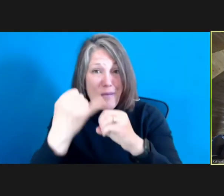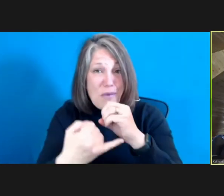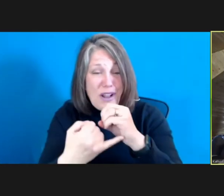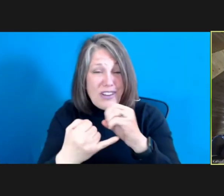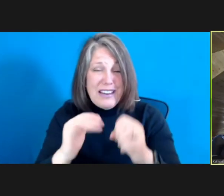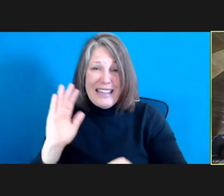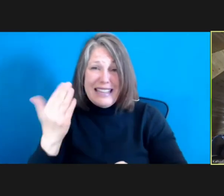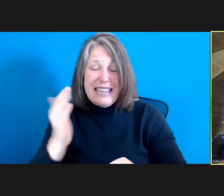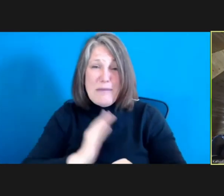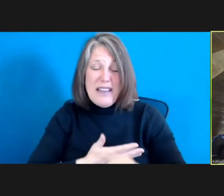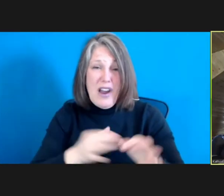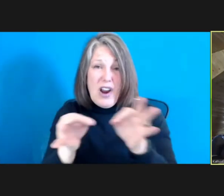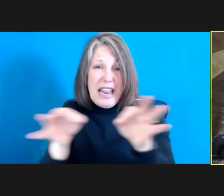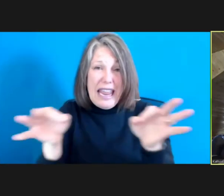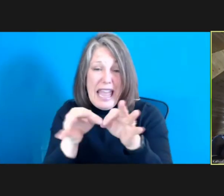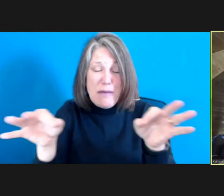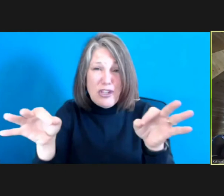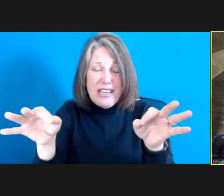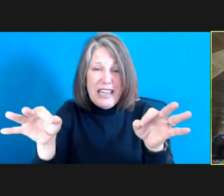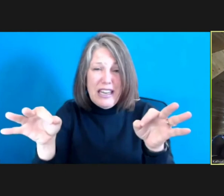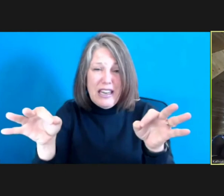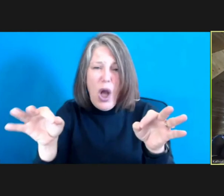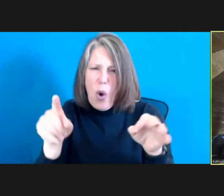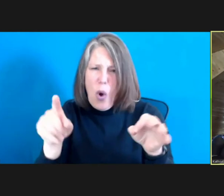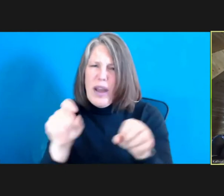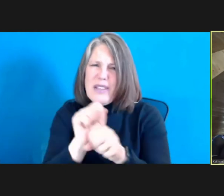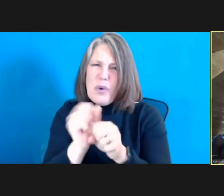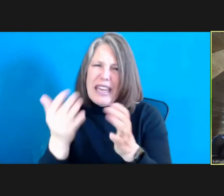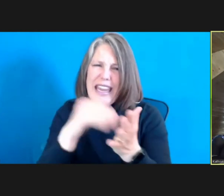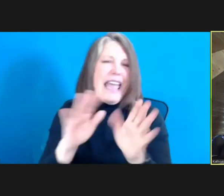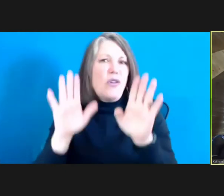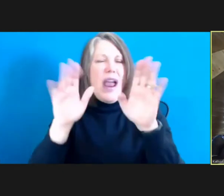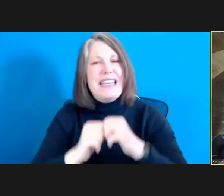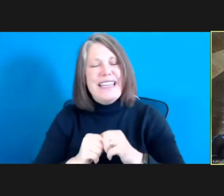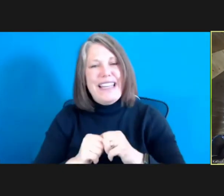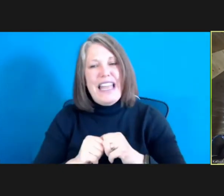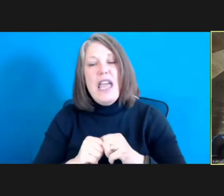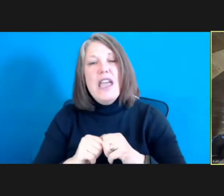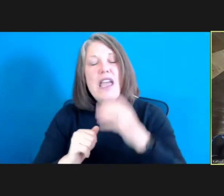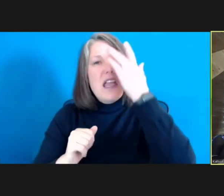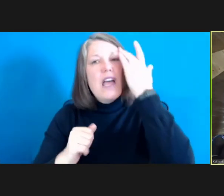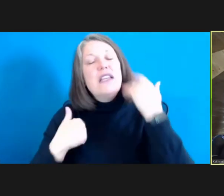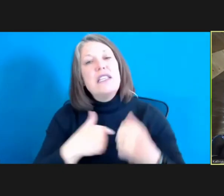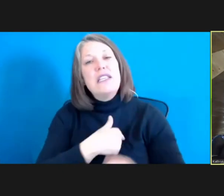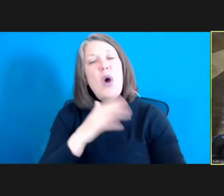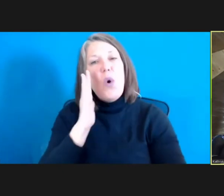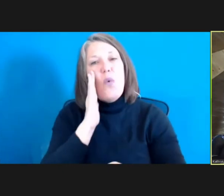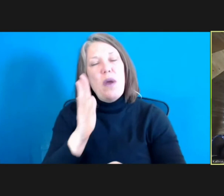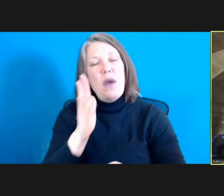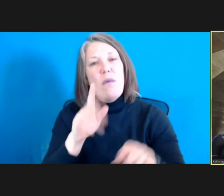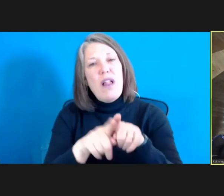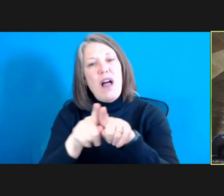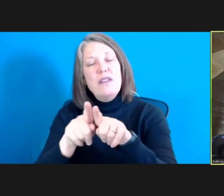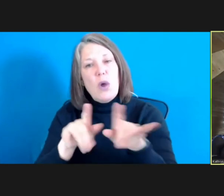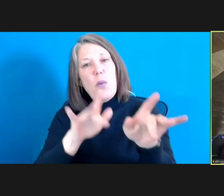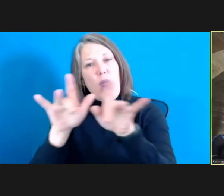our captioning is, it's working again. Okay, great. So we will also have this be